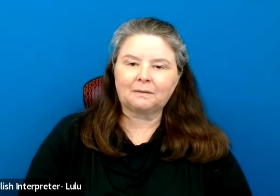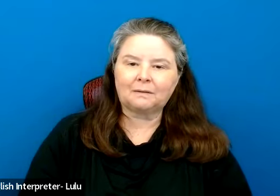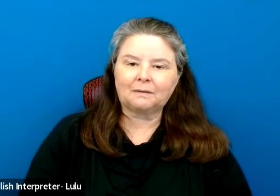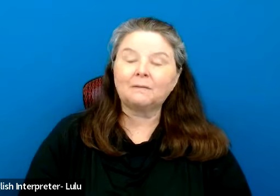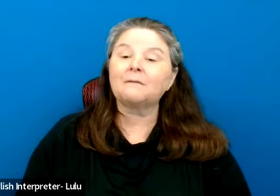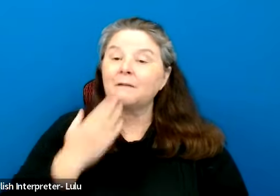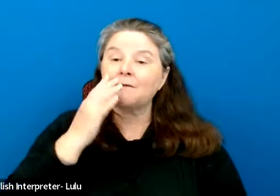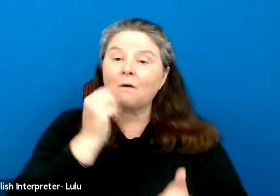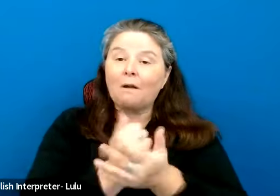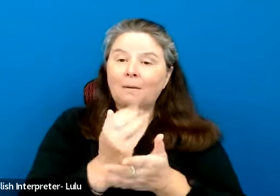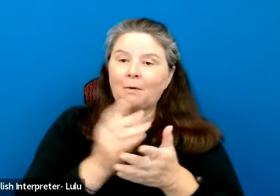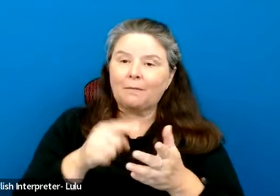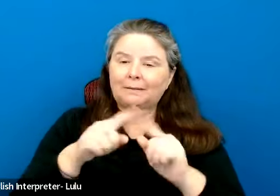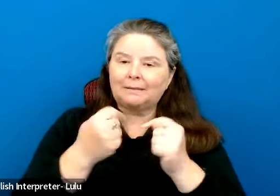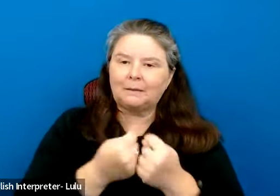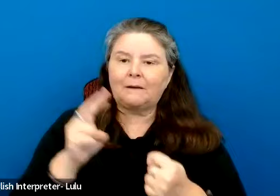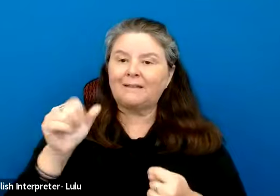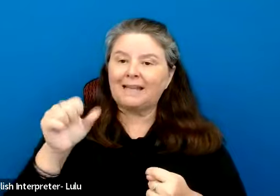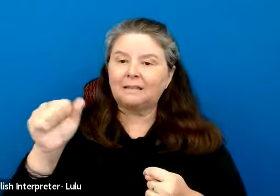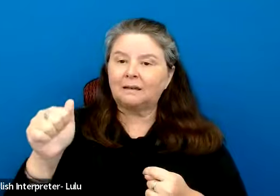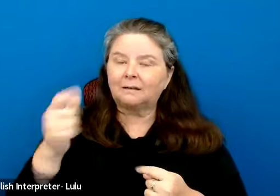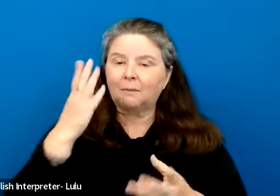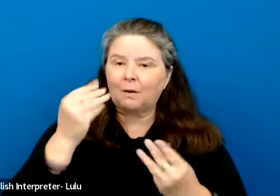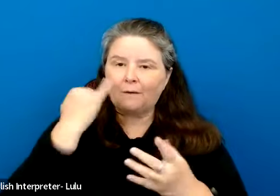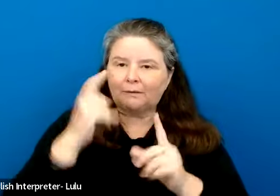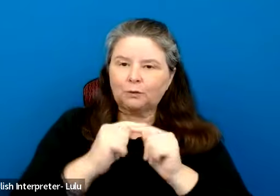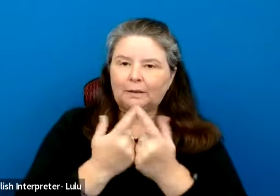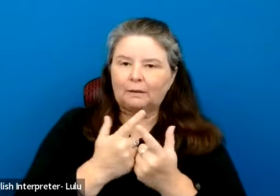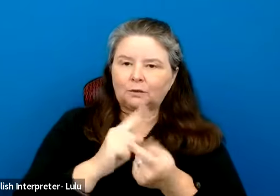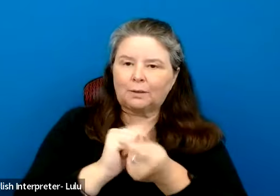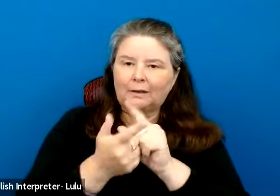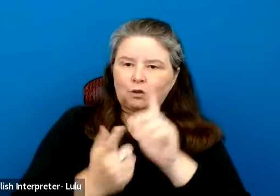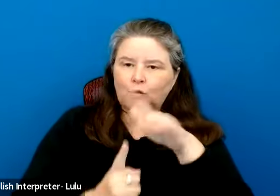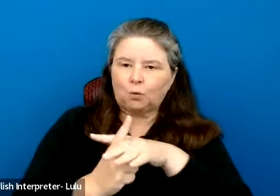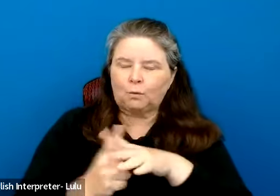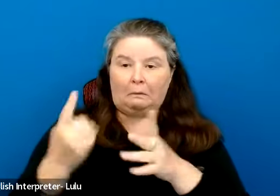And Vanessa, jump in and let me know if the translator's on. Otherwise, I'll just keep going.